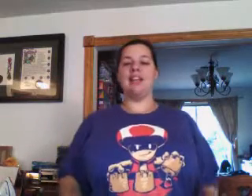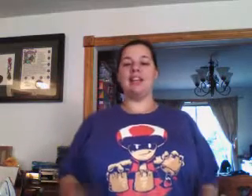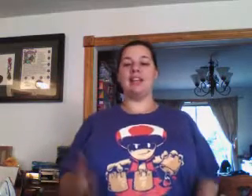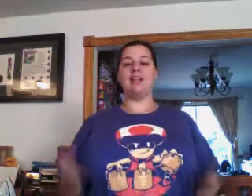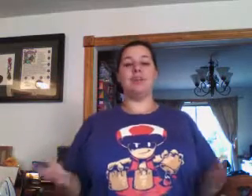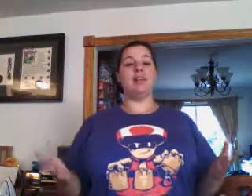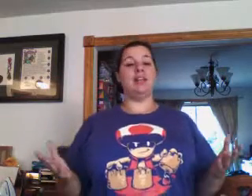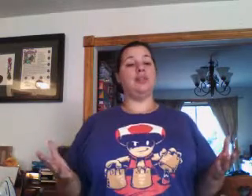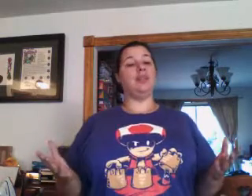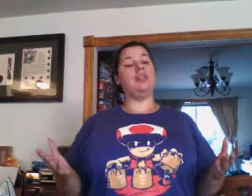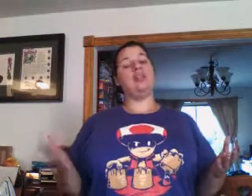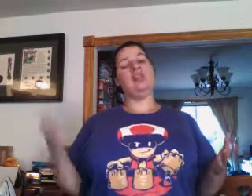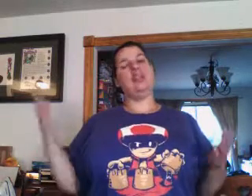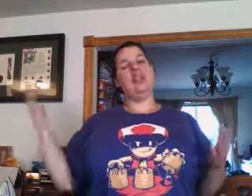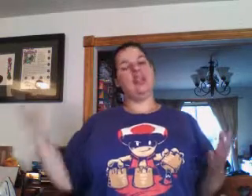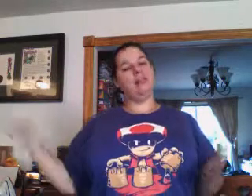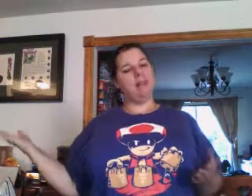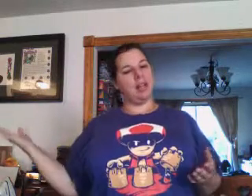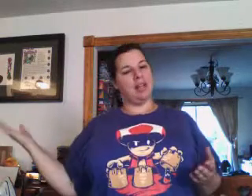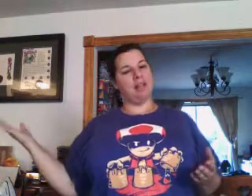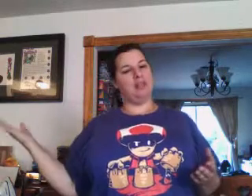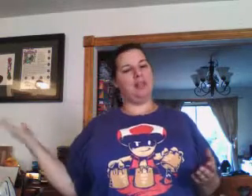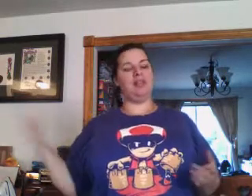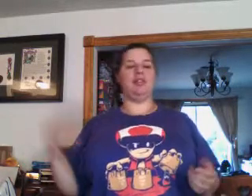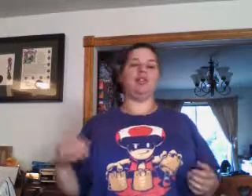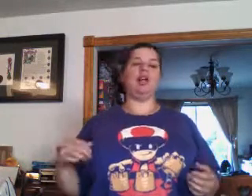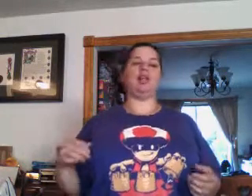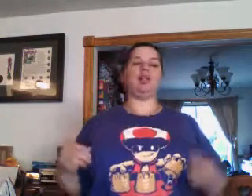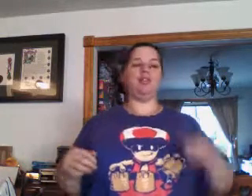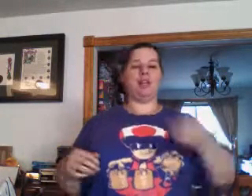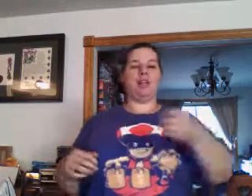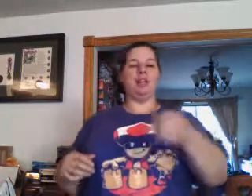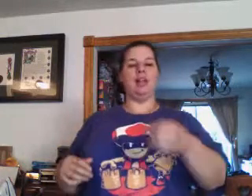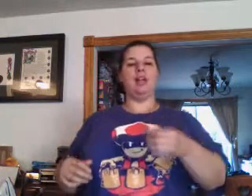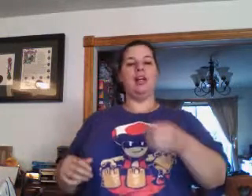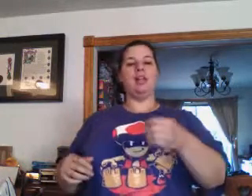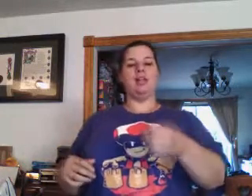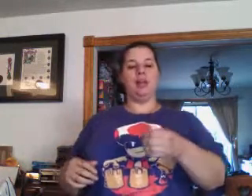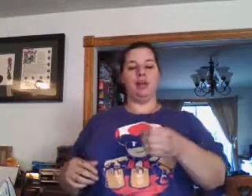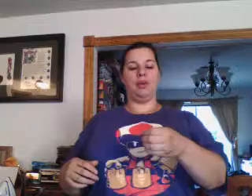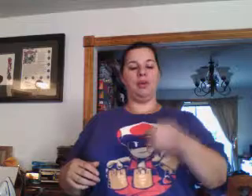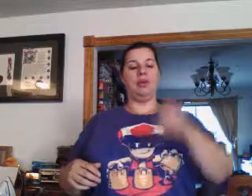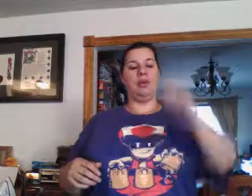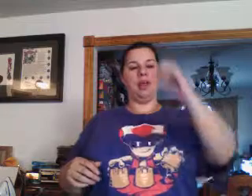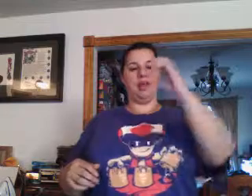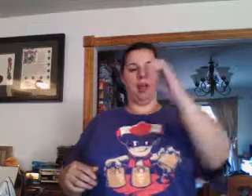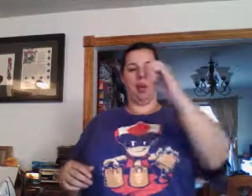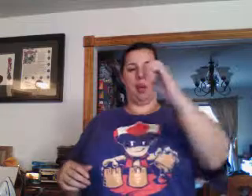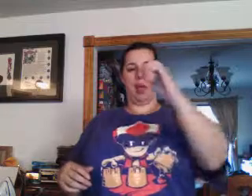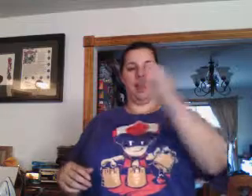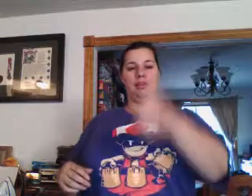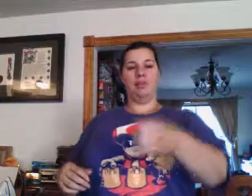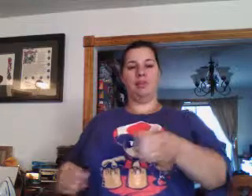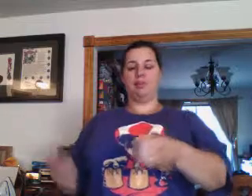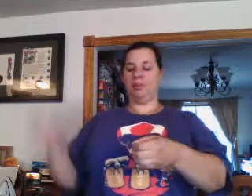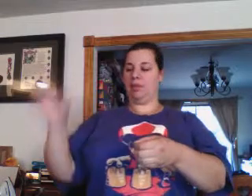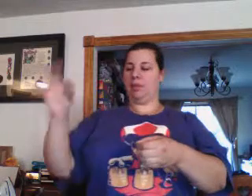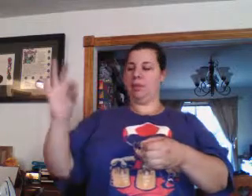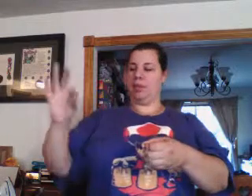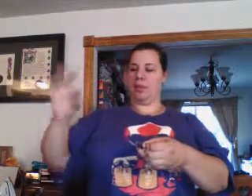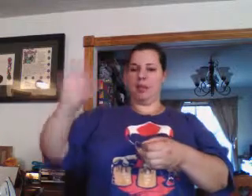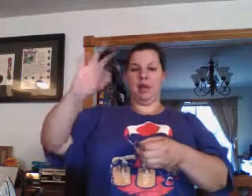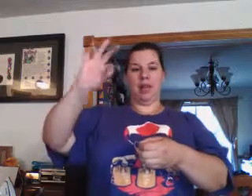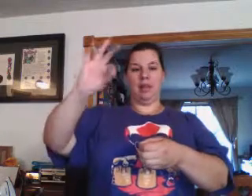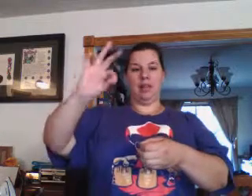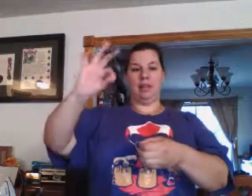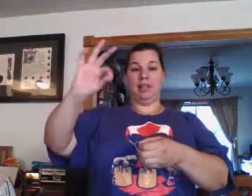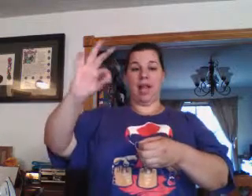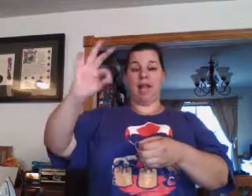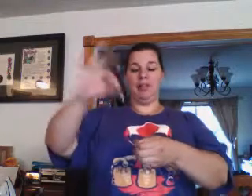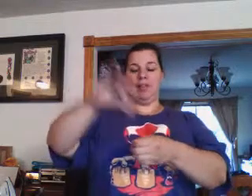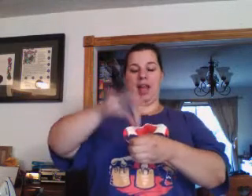Next thing we're going to do is tea, my beautiful daughter's favorite. So you're going to make an O hand and then an F